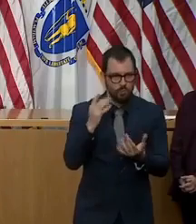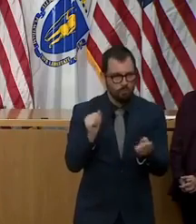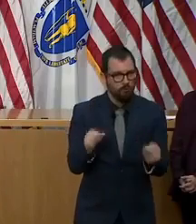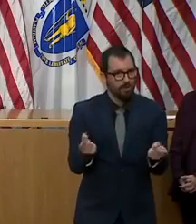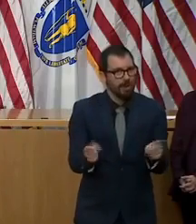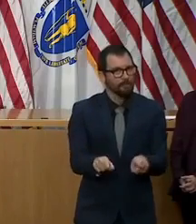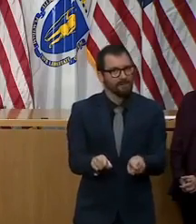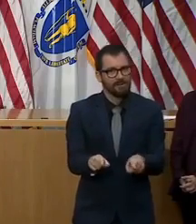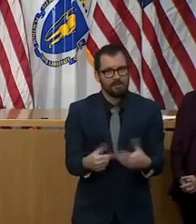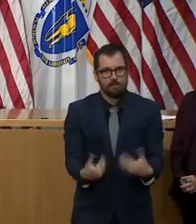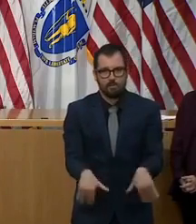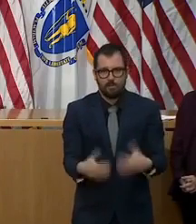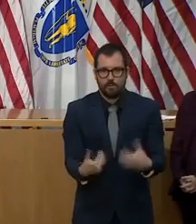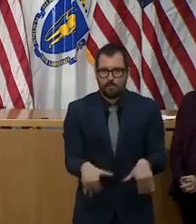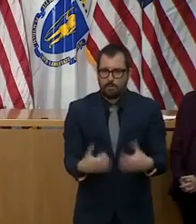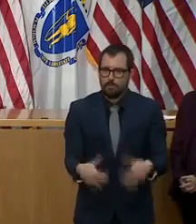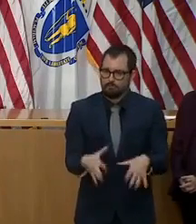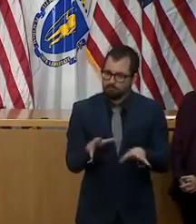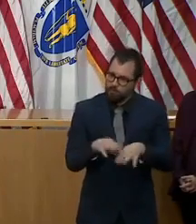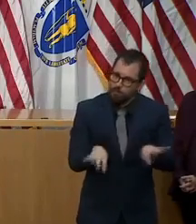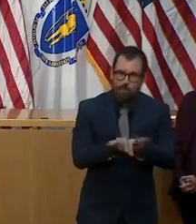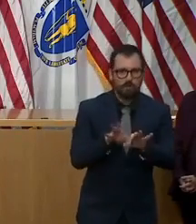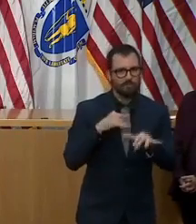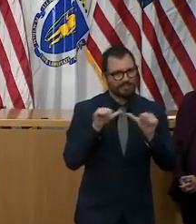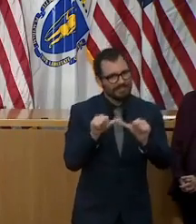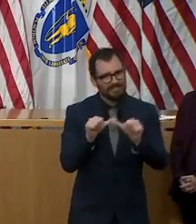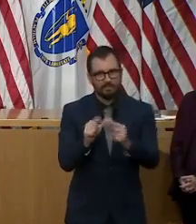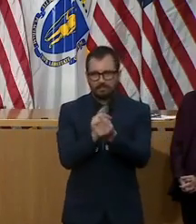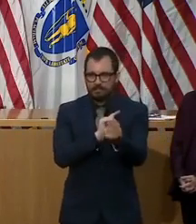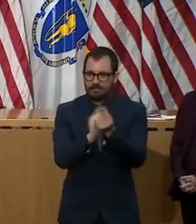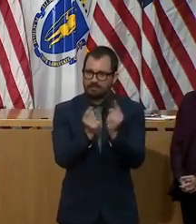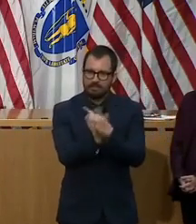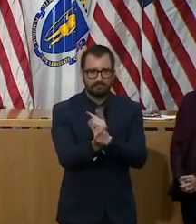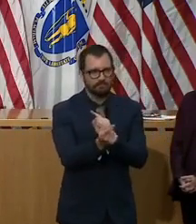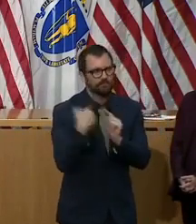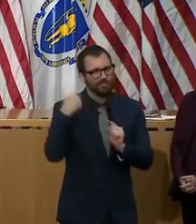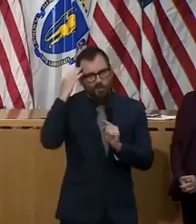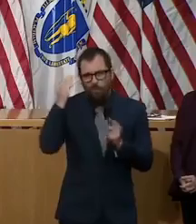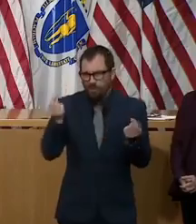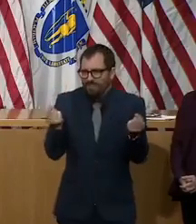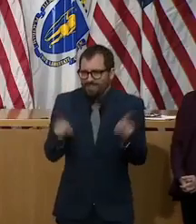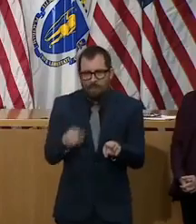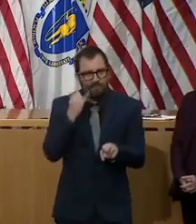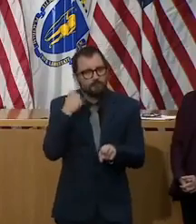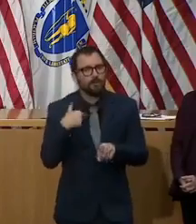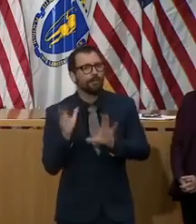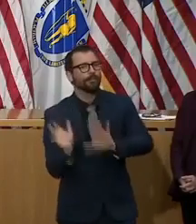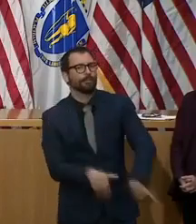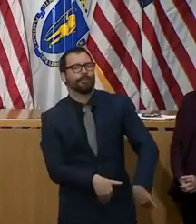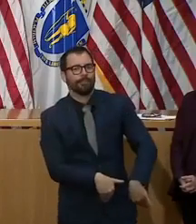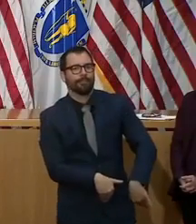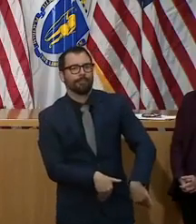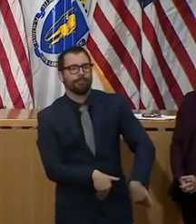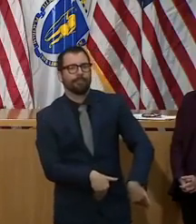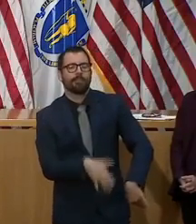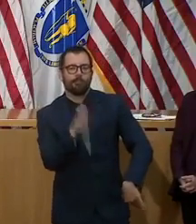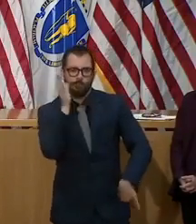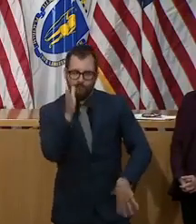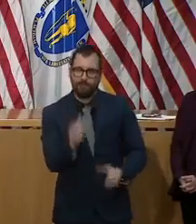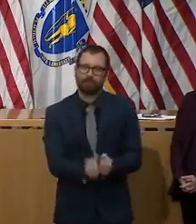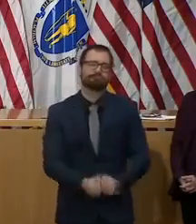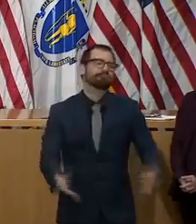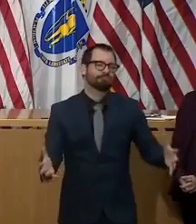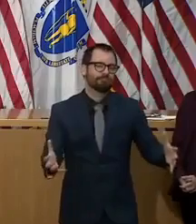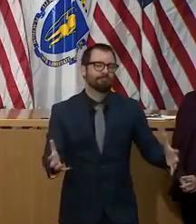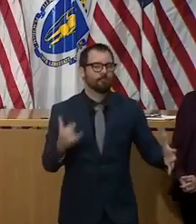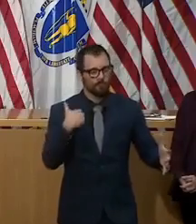part, we'll come out the other side stronger. We won't suffer the relapse that so many of us are concerned about, and we will be able to move